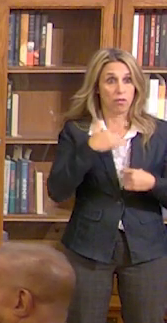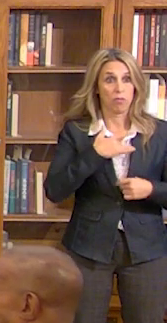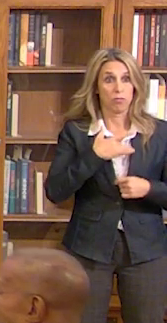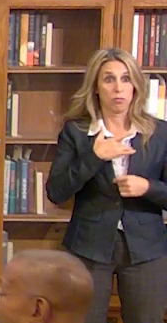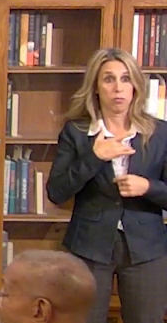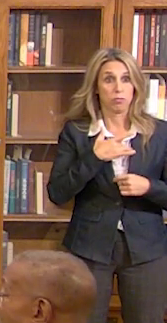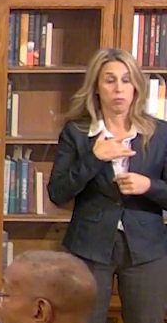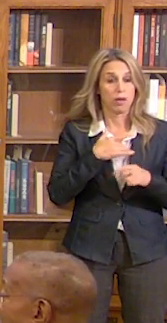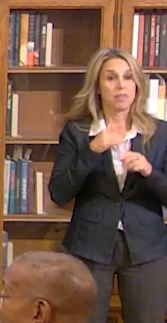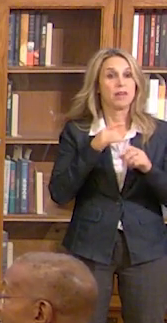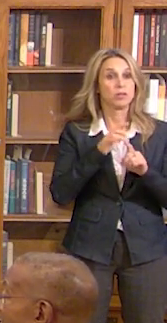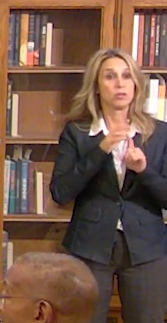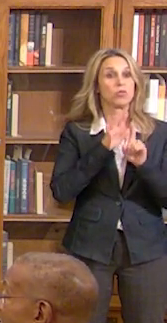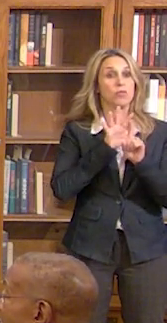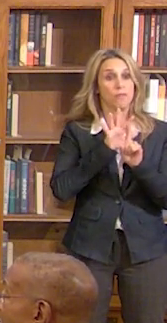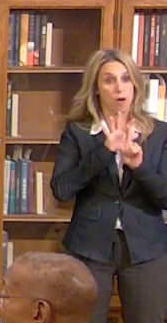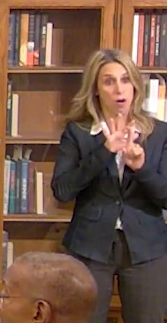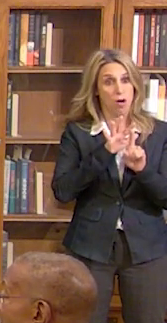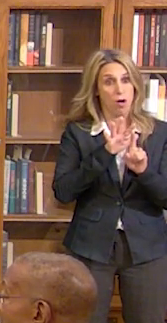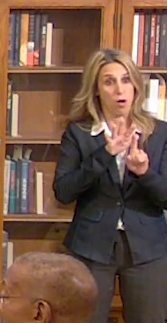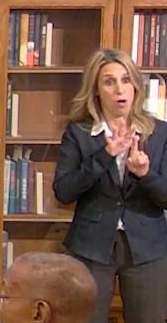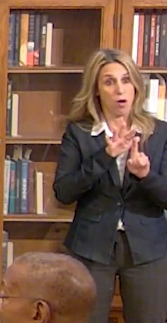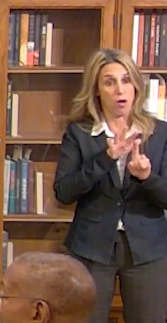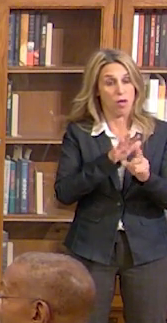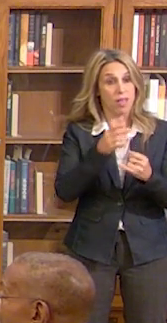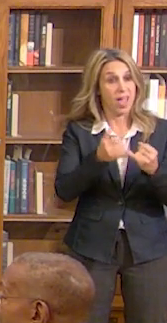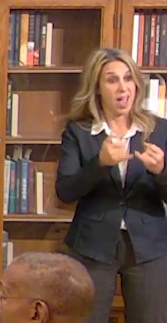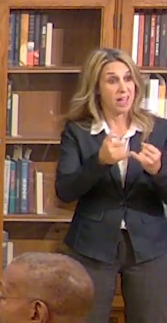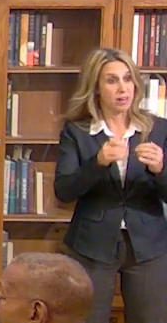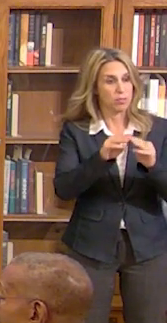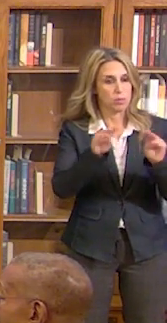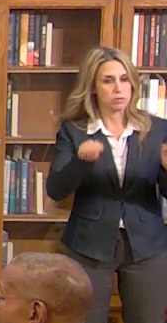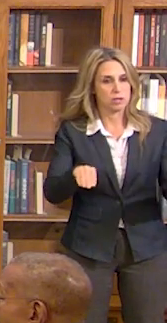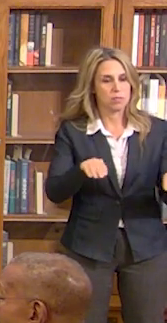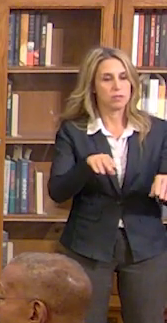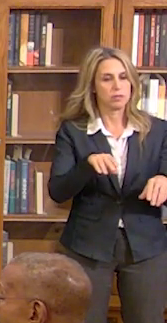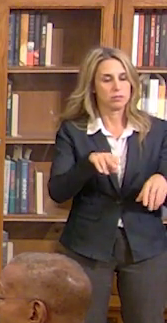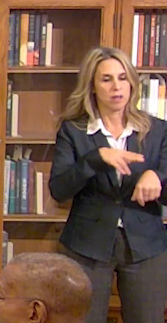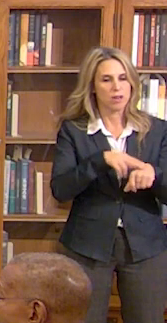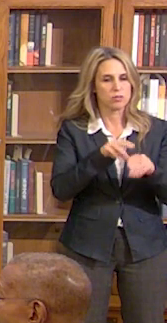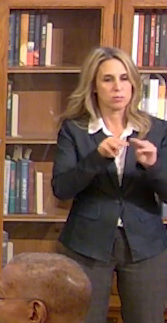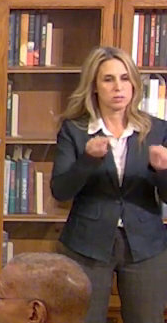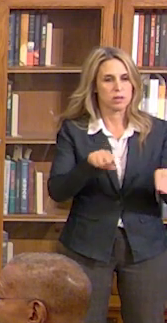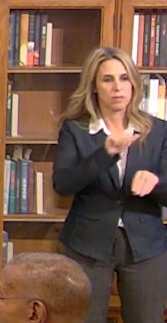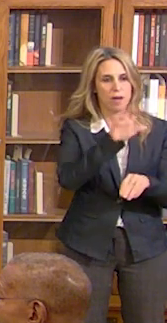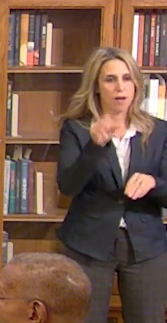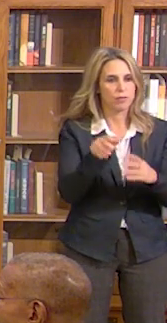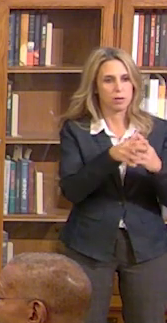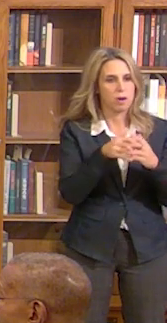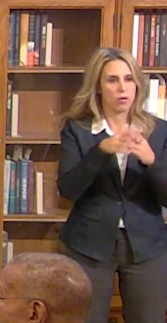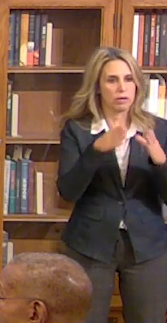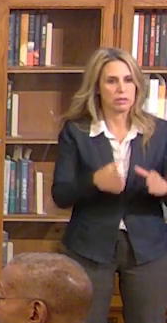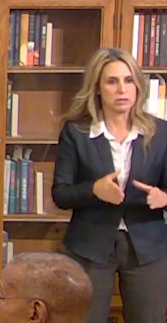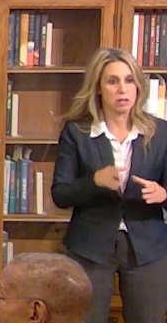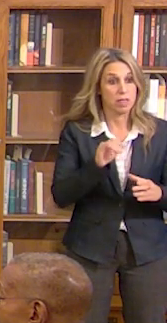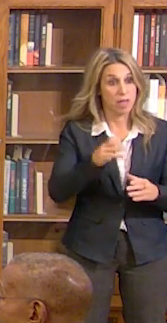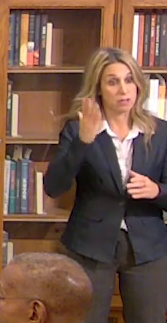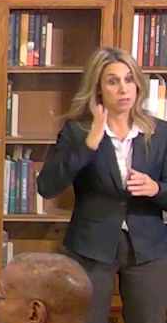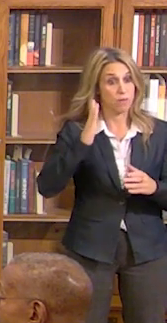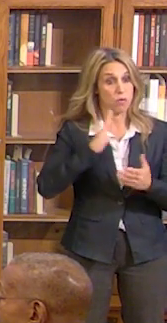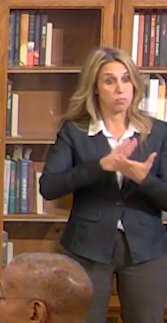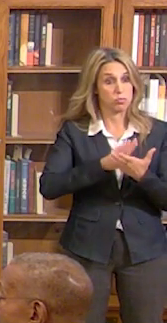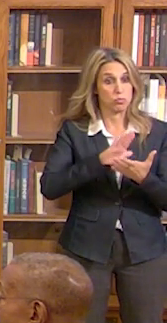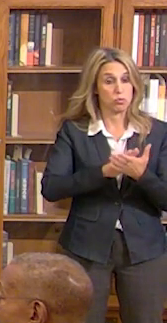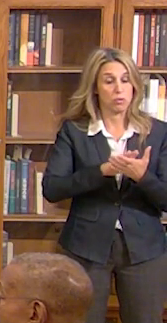walk you end up in the museum of African-American history which is the former School